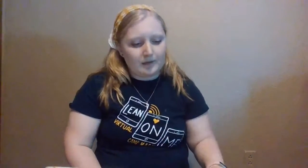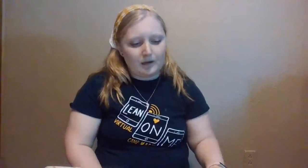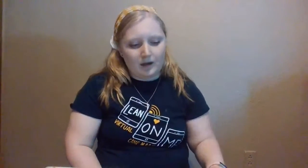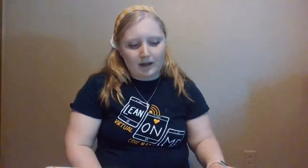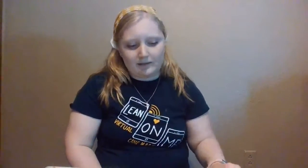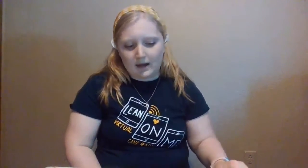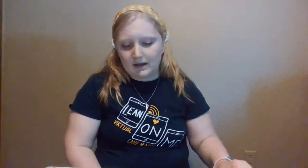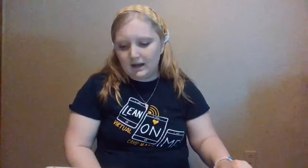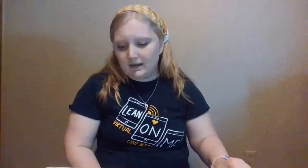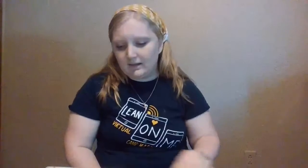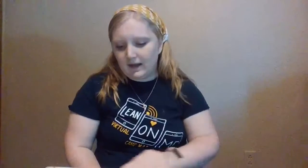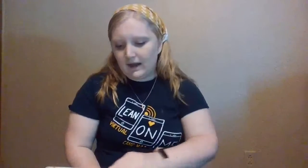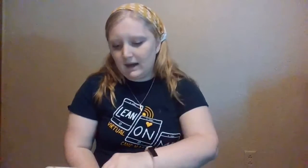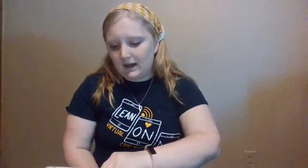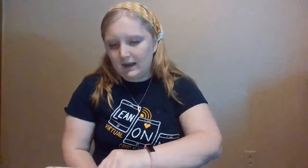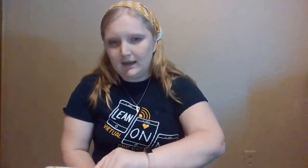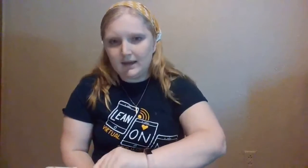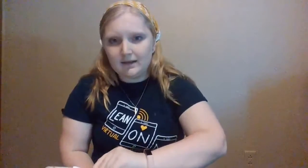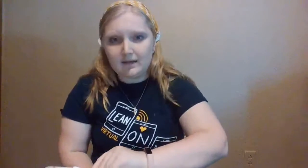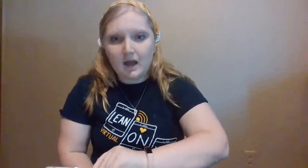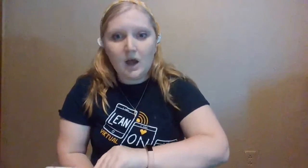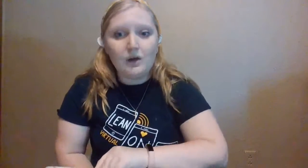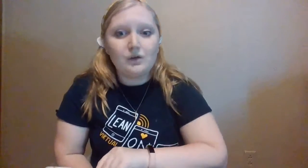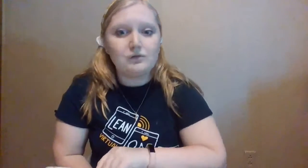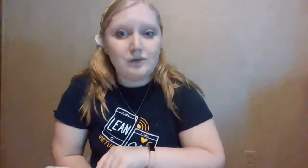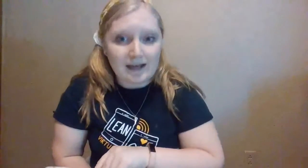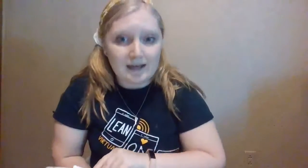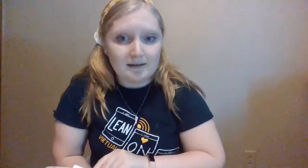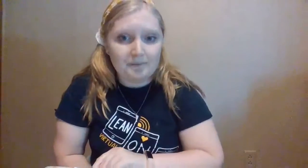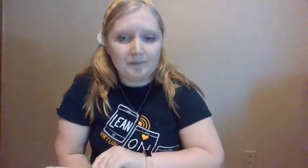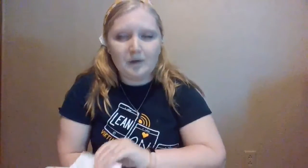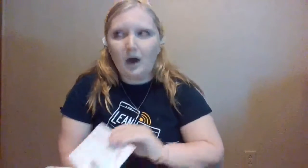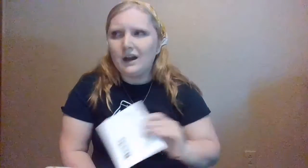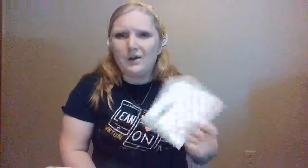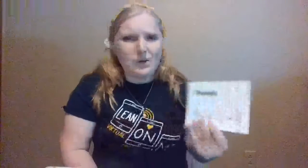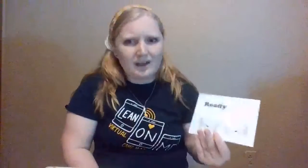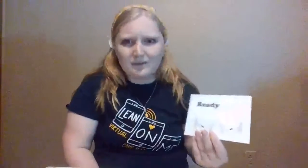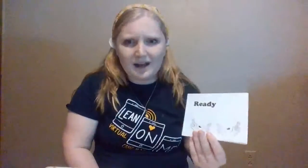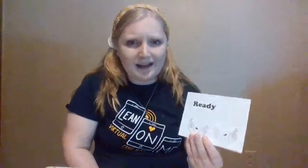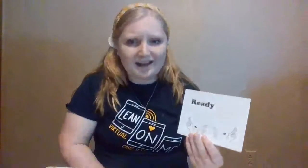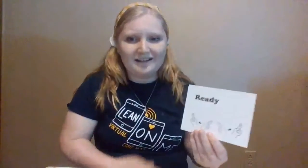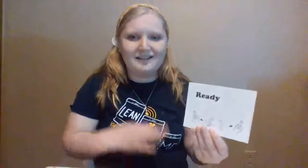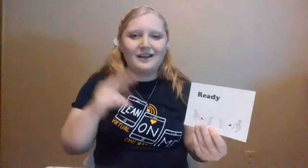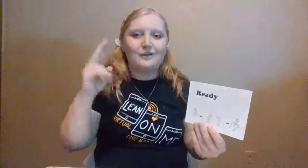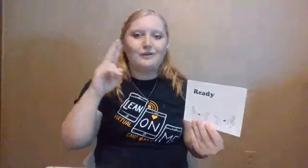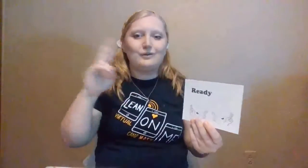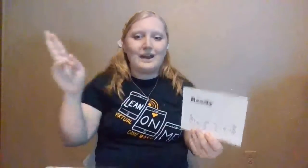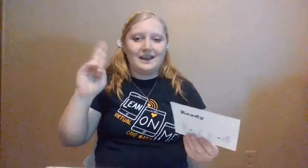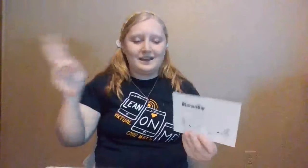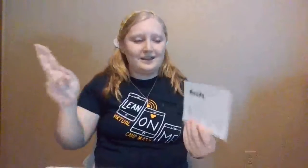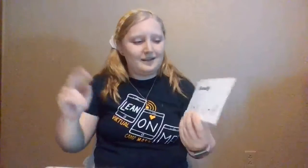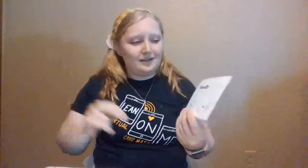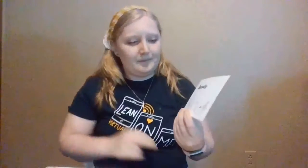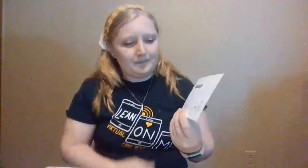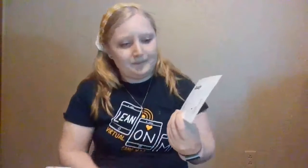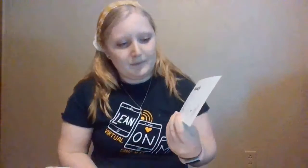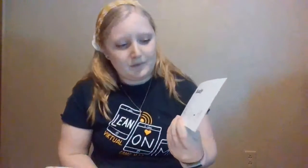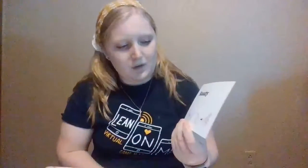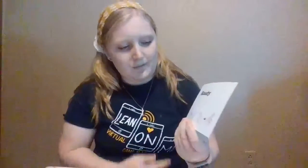All right, our next sign is ready. So are you guys ready? Ready. So you